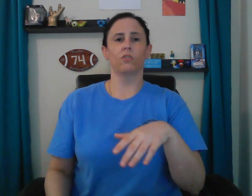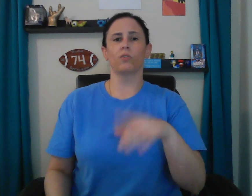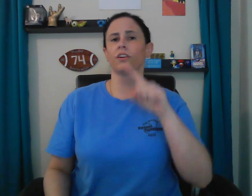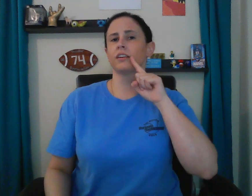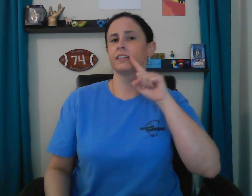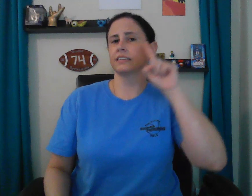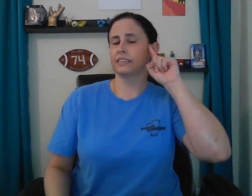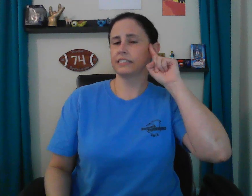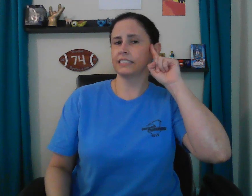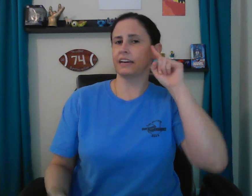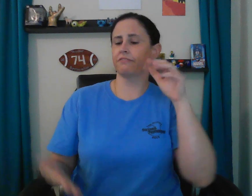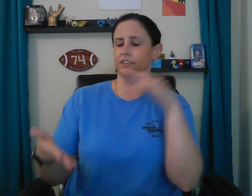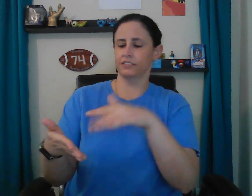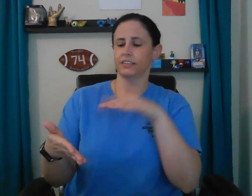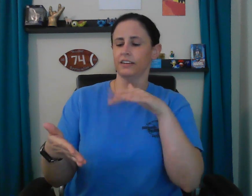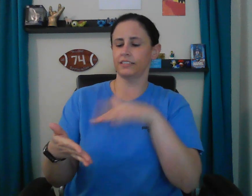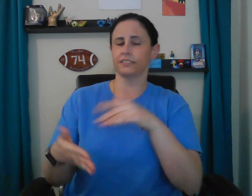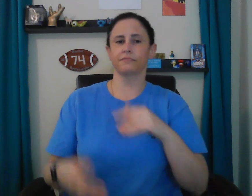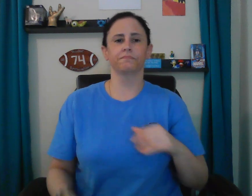or deaf studies.